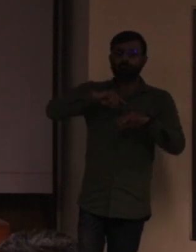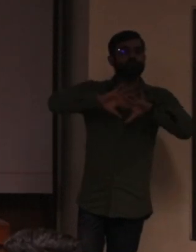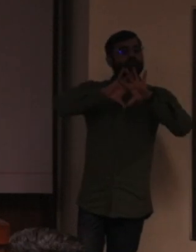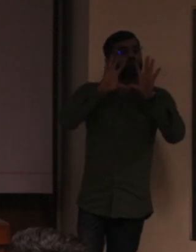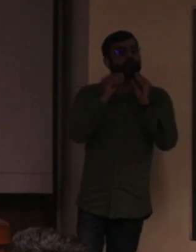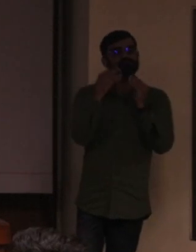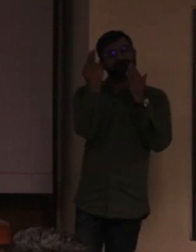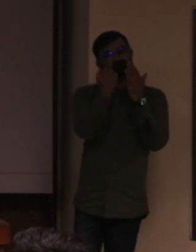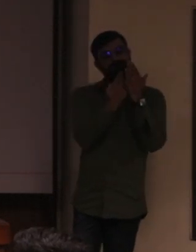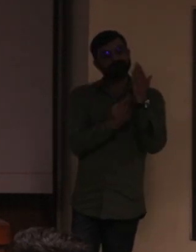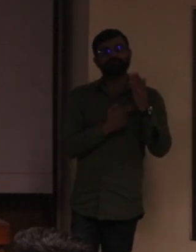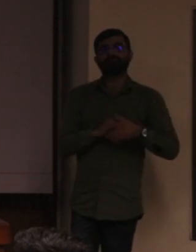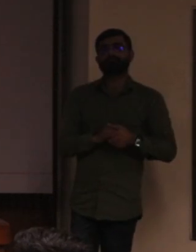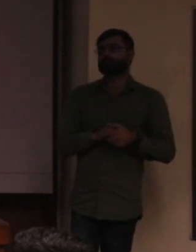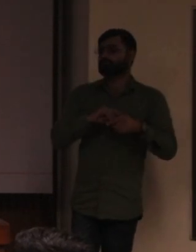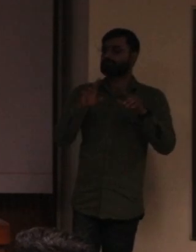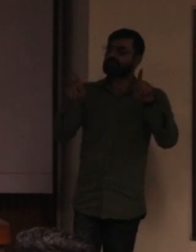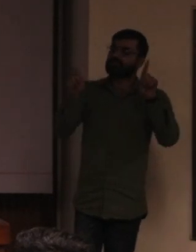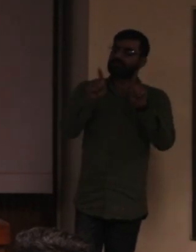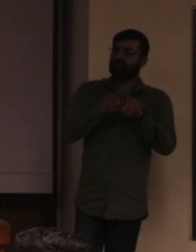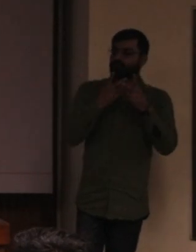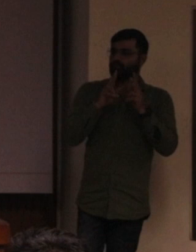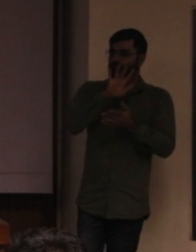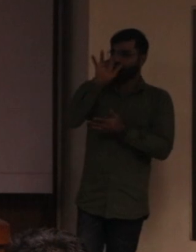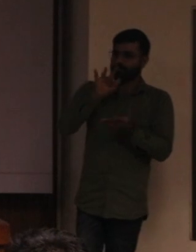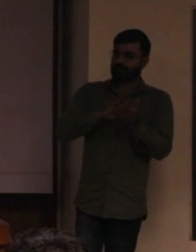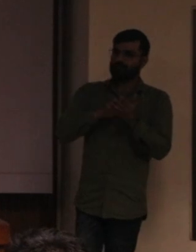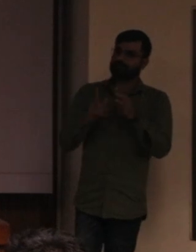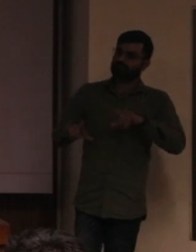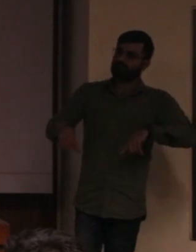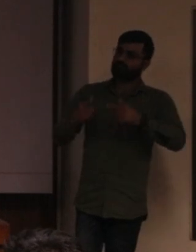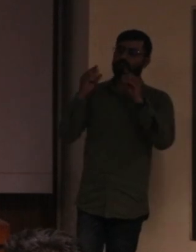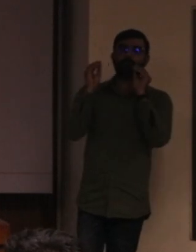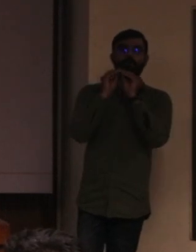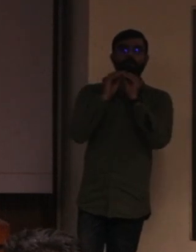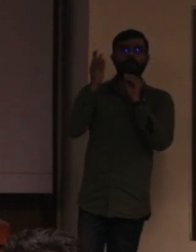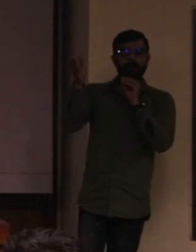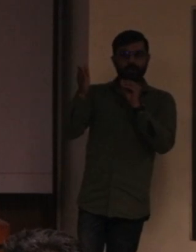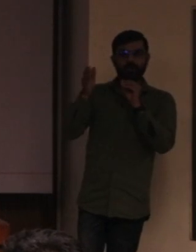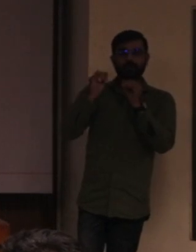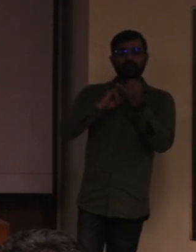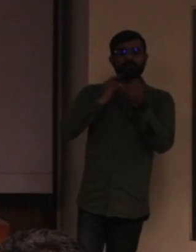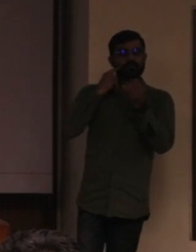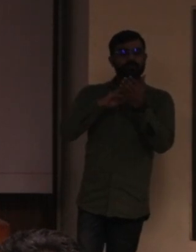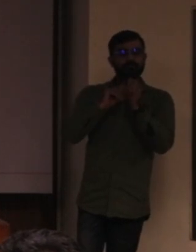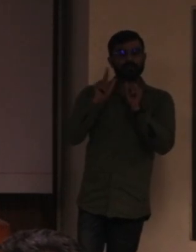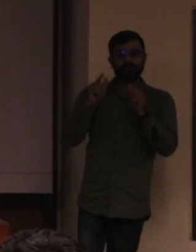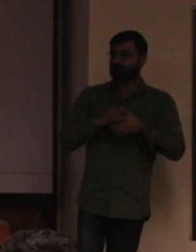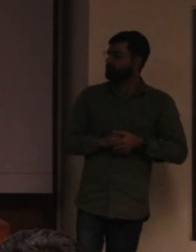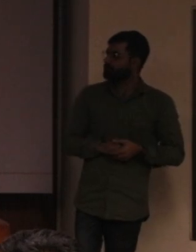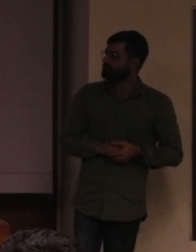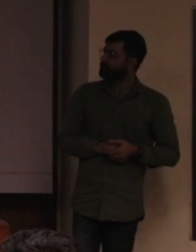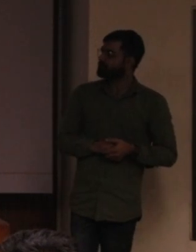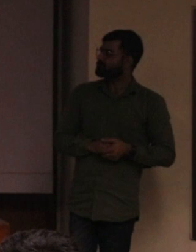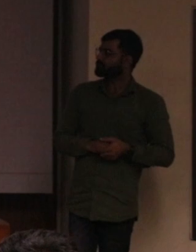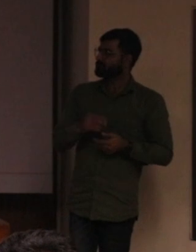entire design, all are similar. Central verge, you have tall tree like Bombay Siva, like Simal. Next, please.